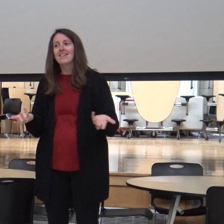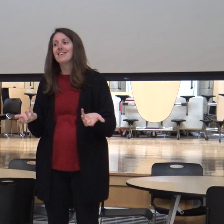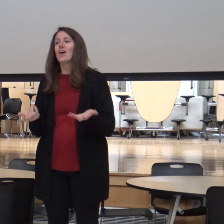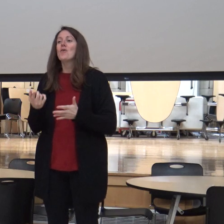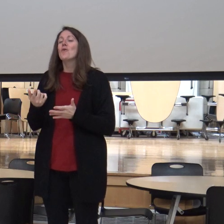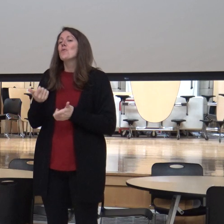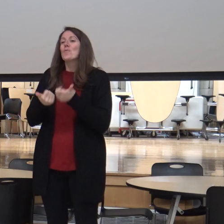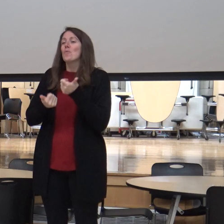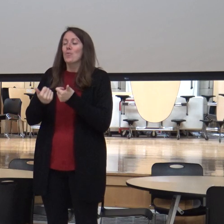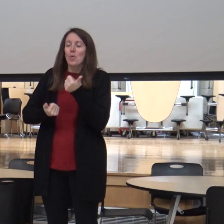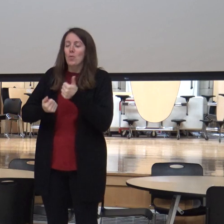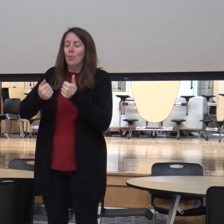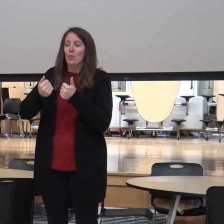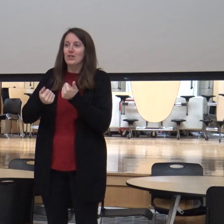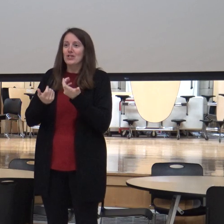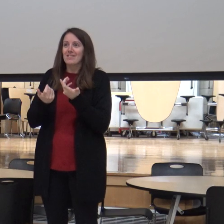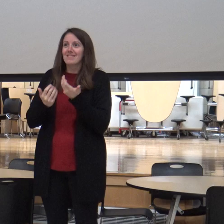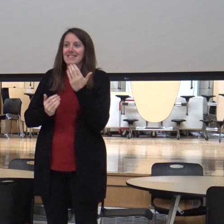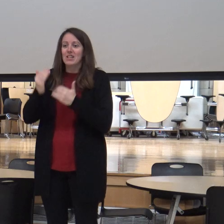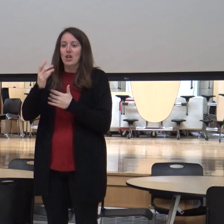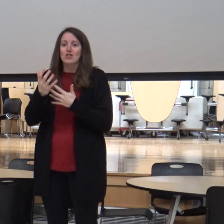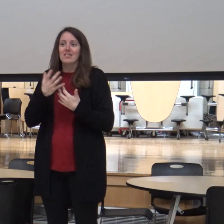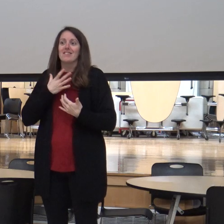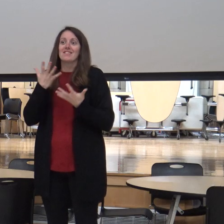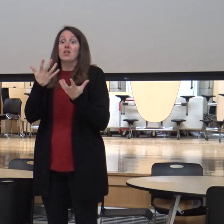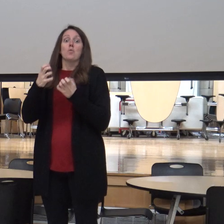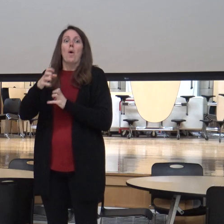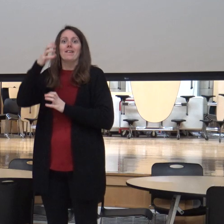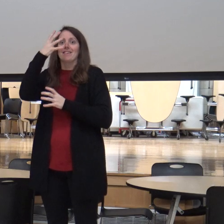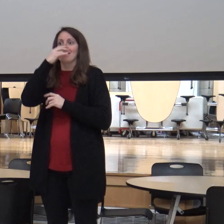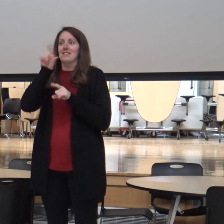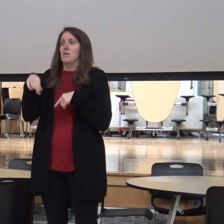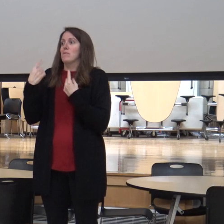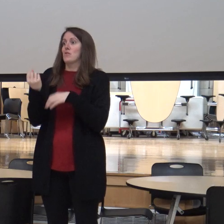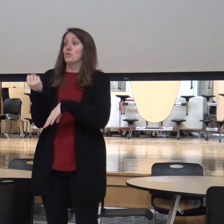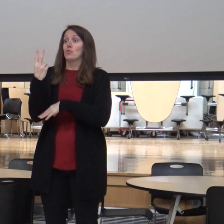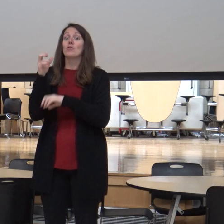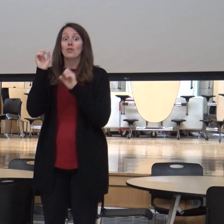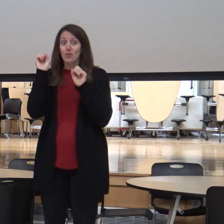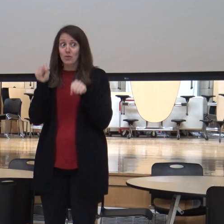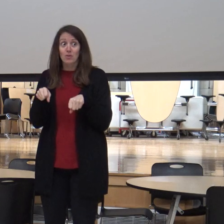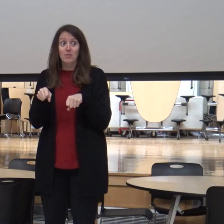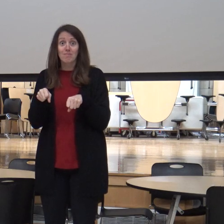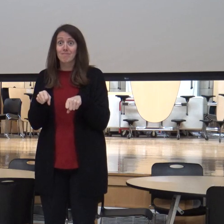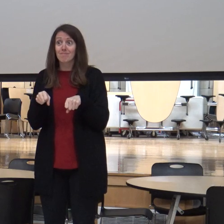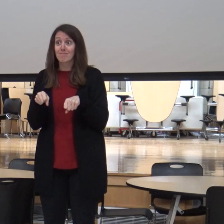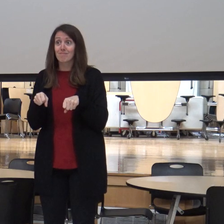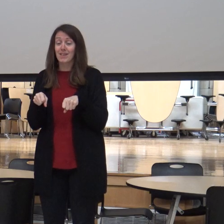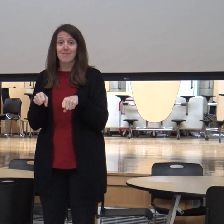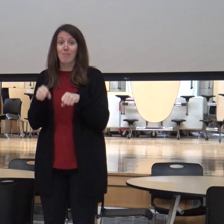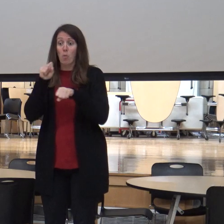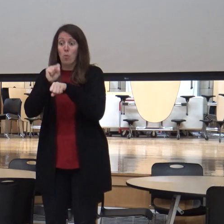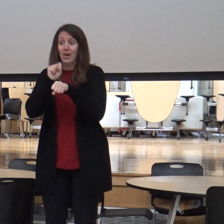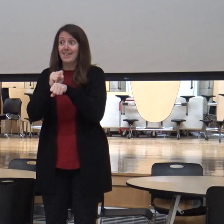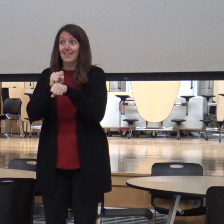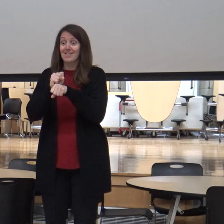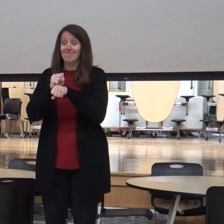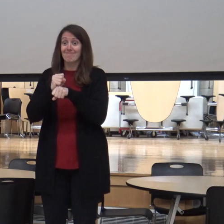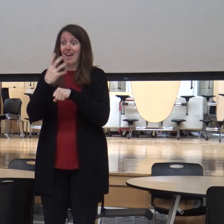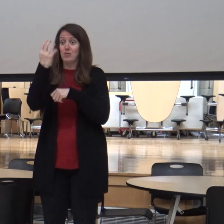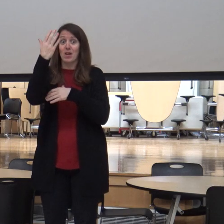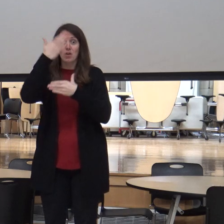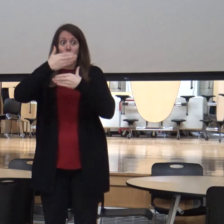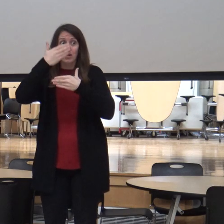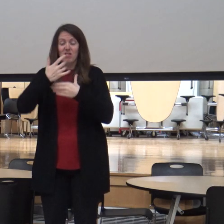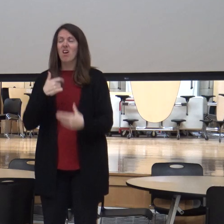What teenager doesn't love to sleep till noon on a Saturday? You could have the wind chipper outside their window, it doesn't matter. I'm tired. Well,